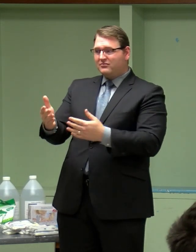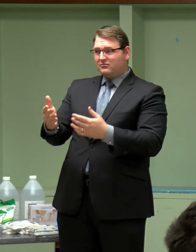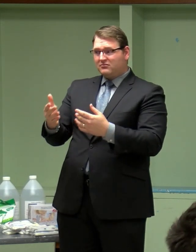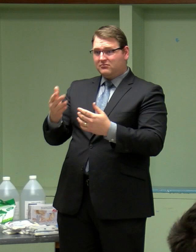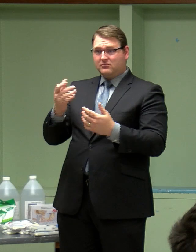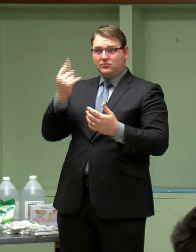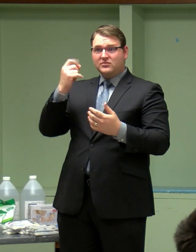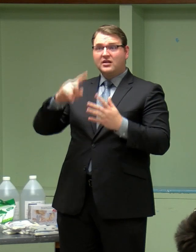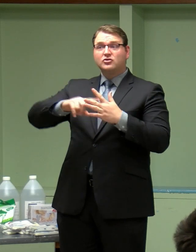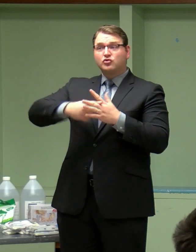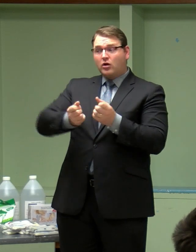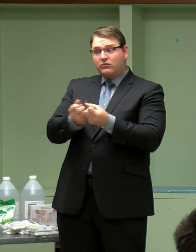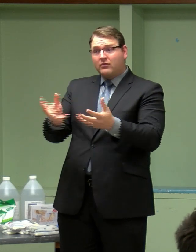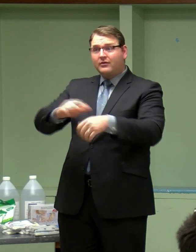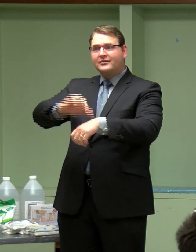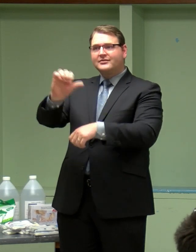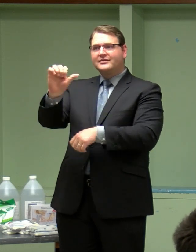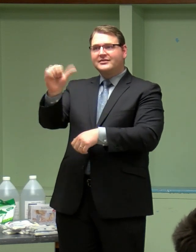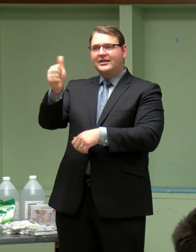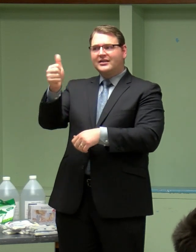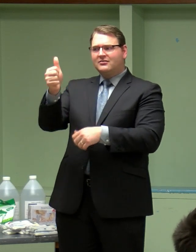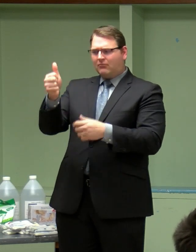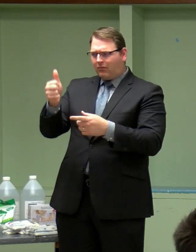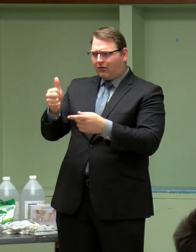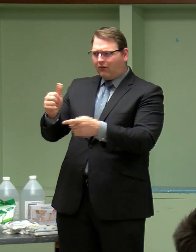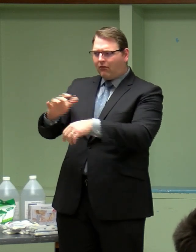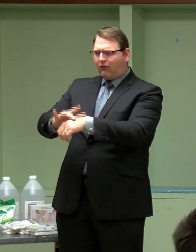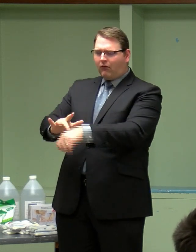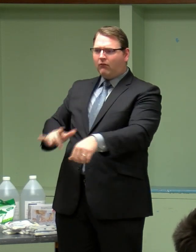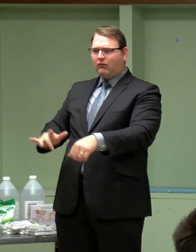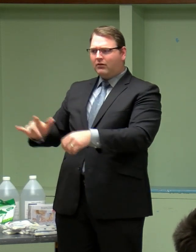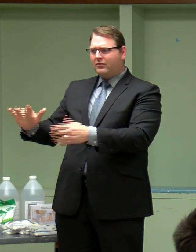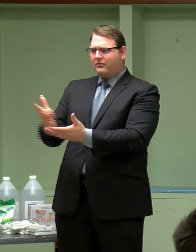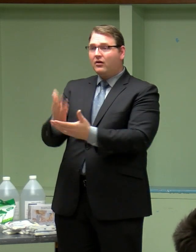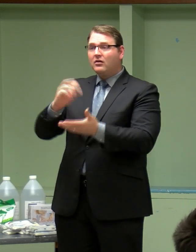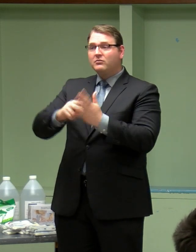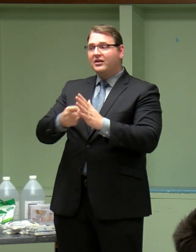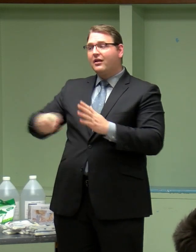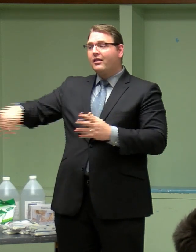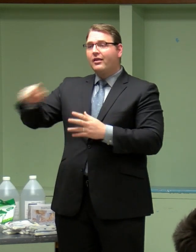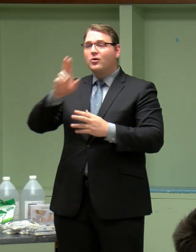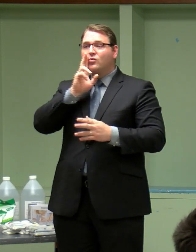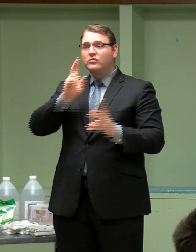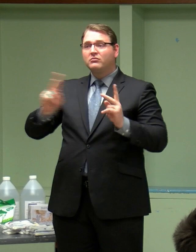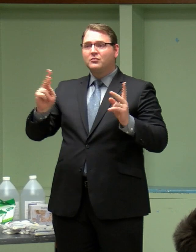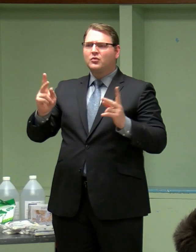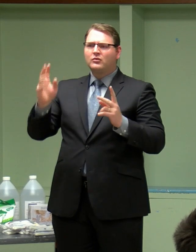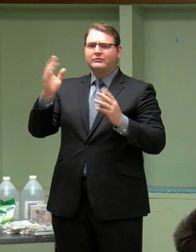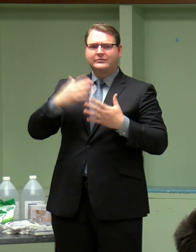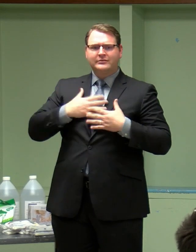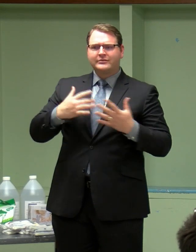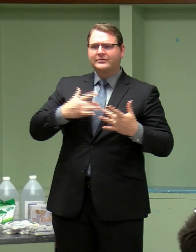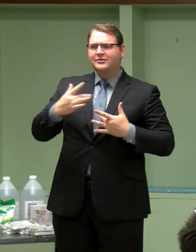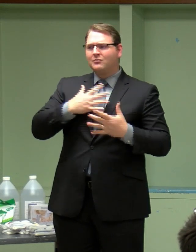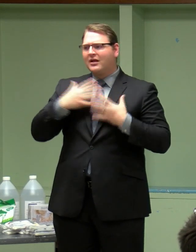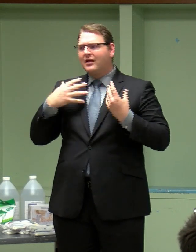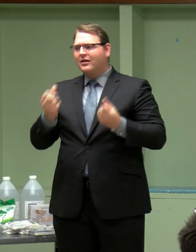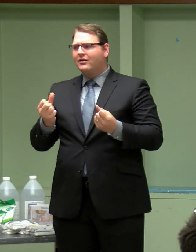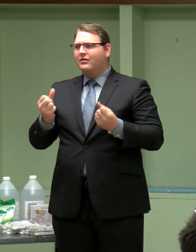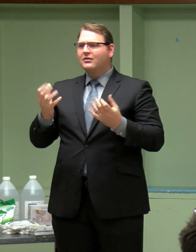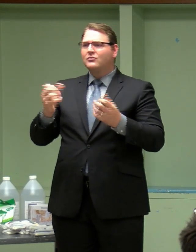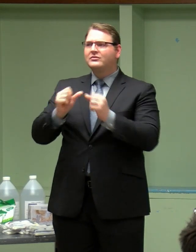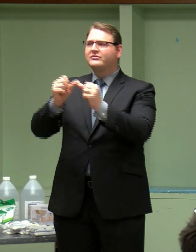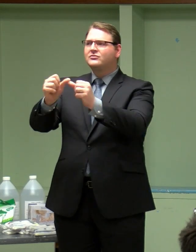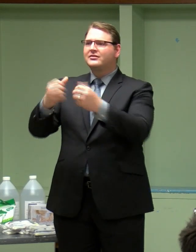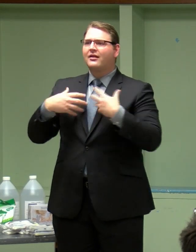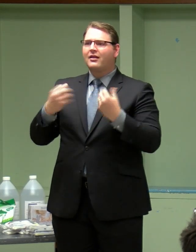fellow Houstonians that are worried about their health, worried about their long-term health, and they're worried about this virus. And yesterday, Mayor, as you